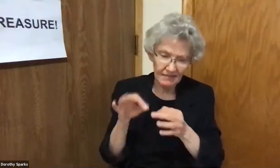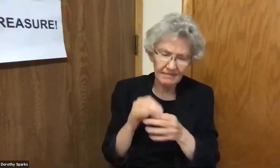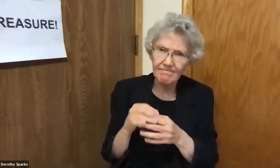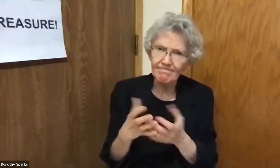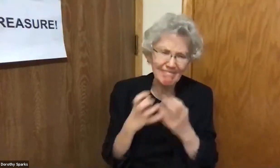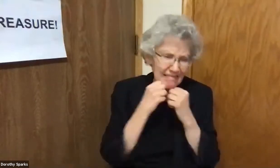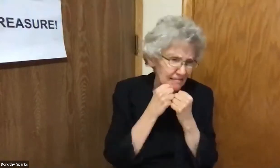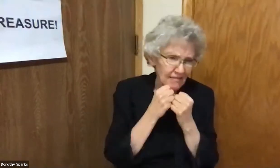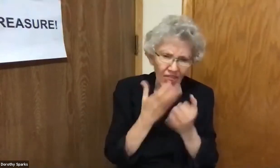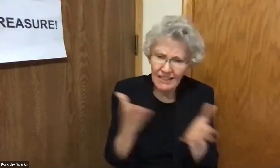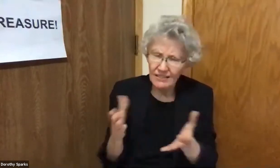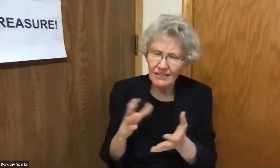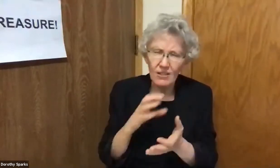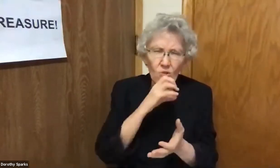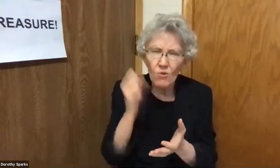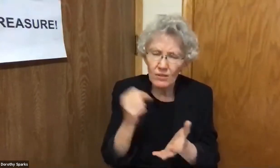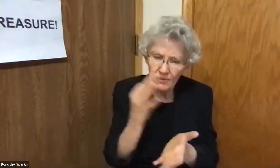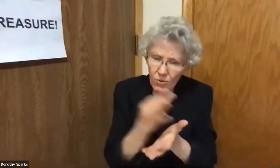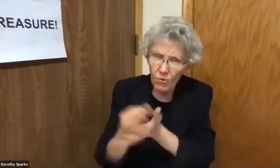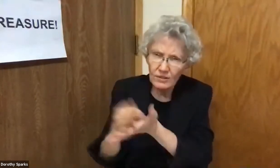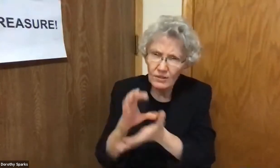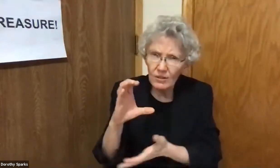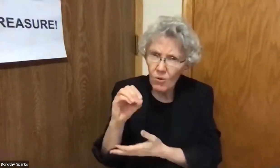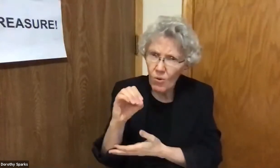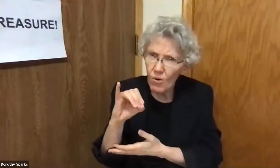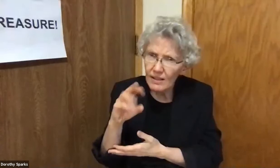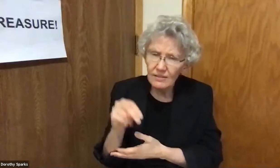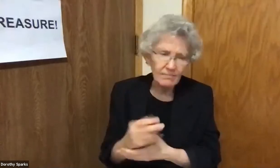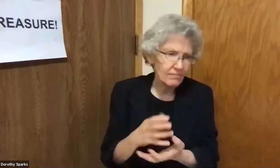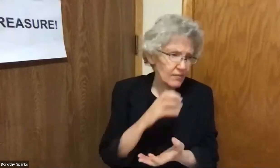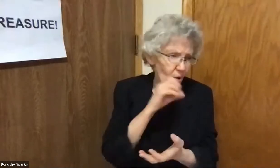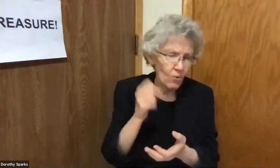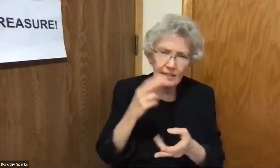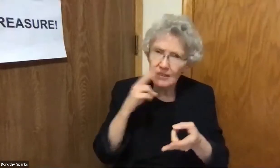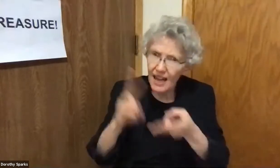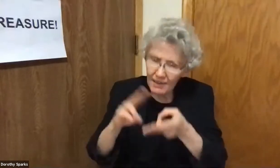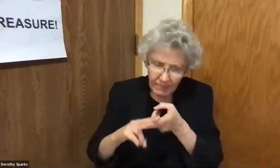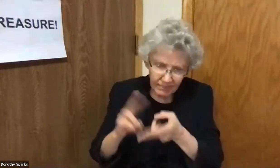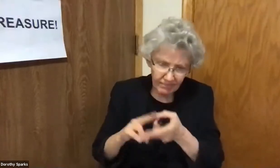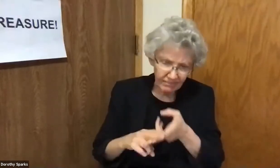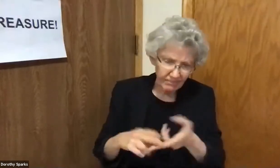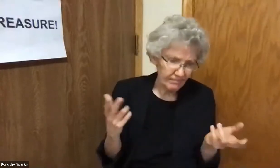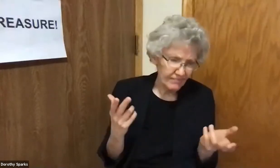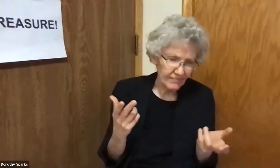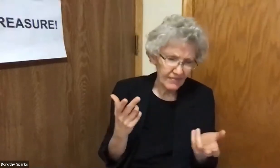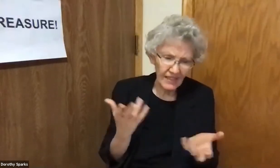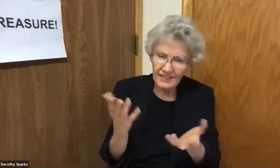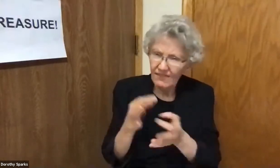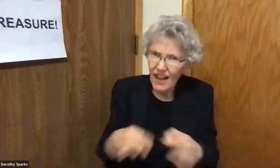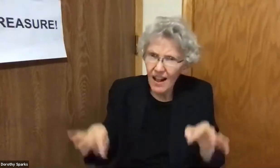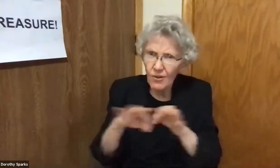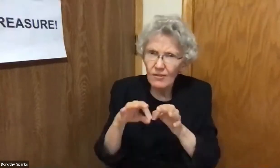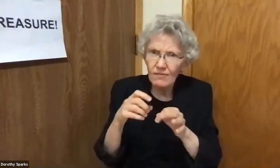the dictionary, it describes a treasure as something that is valued, such as an old coin, could